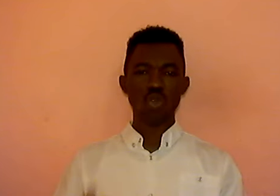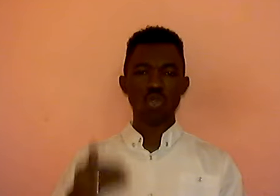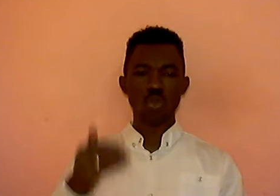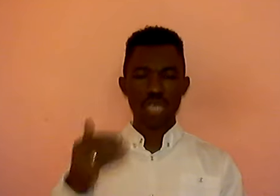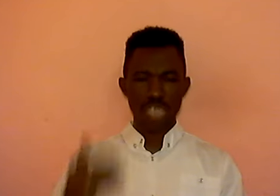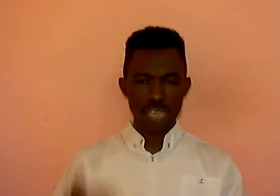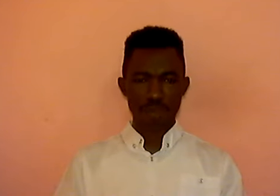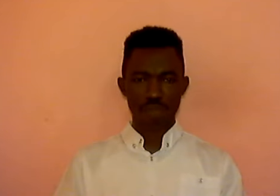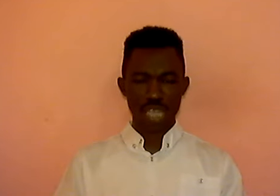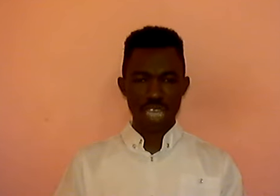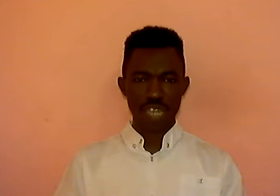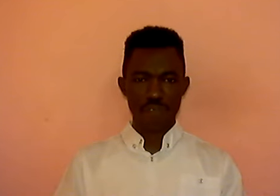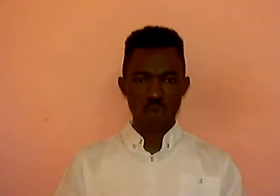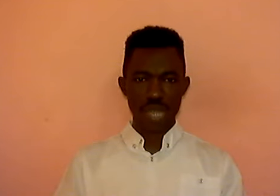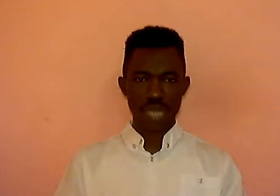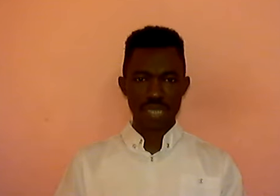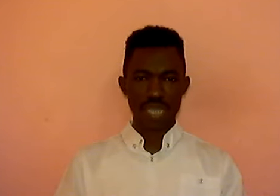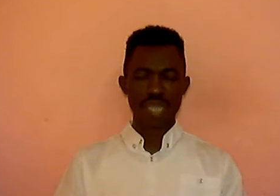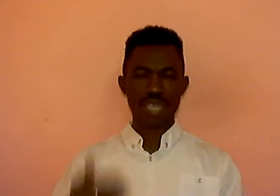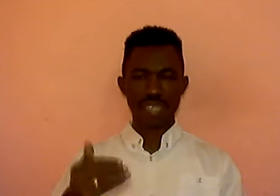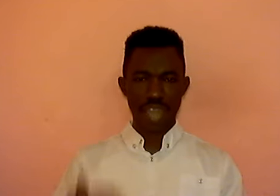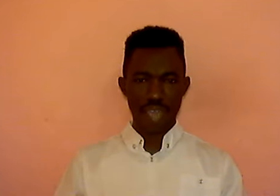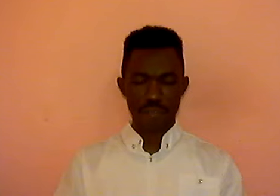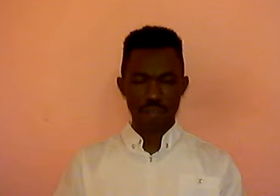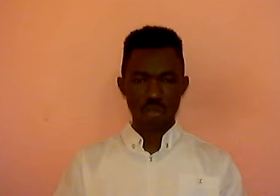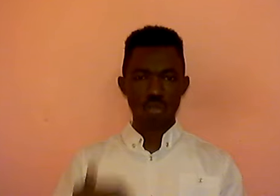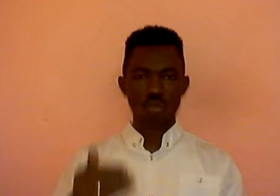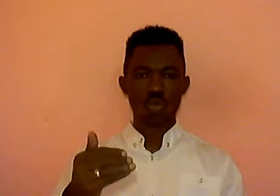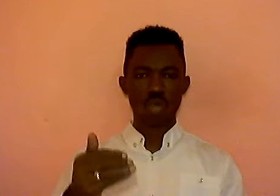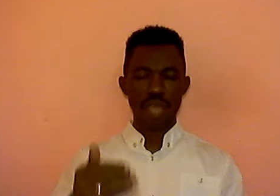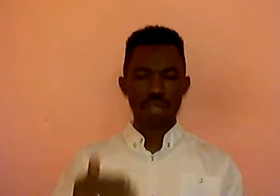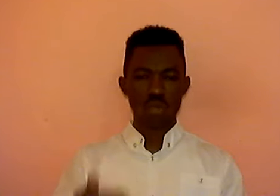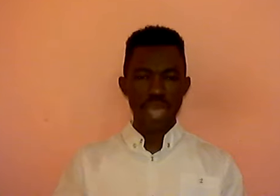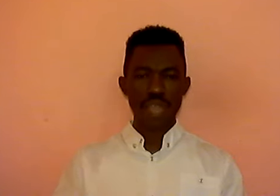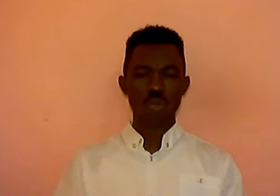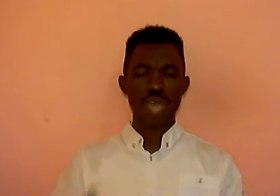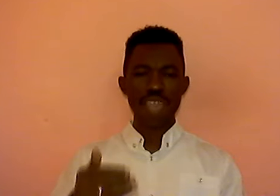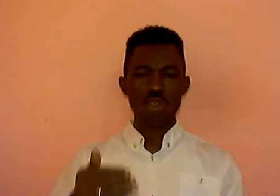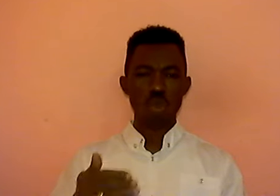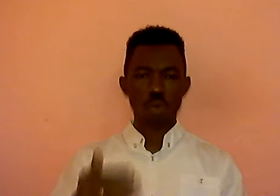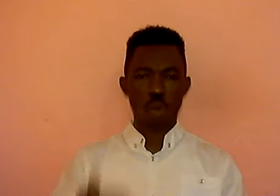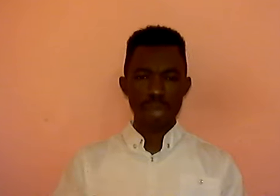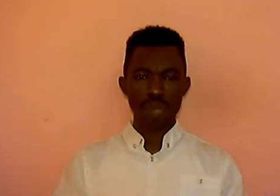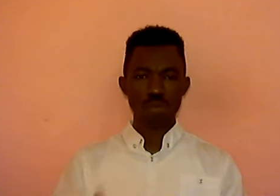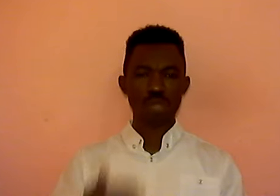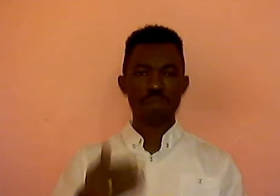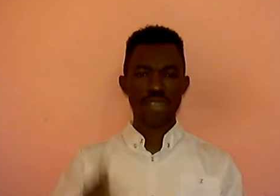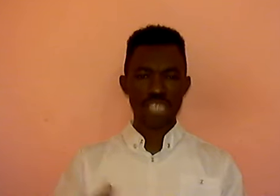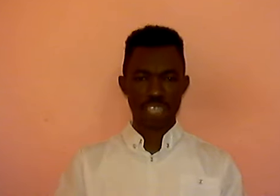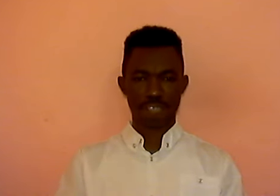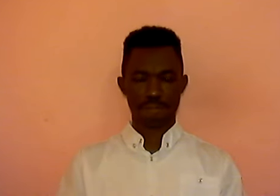so deep in evil ways, in dirty life, to end up coming with private jets.